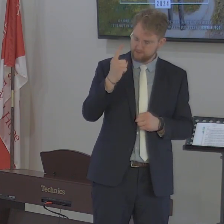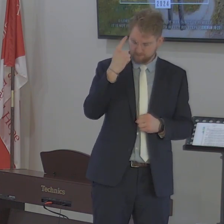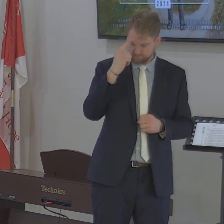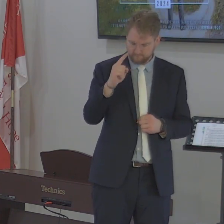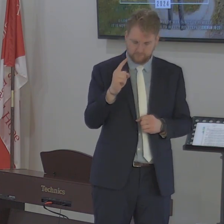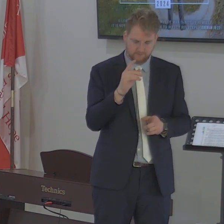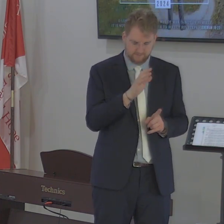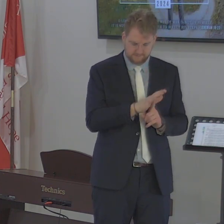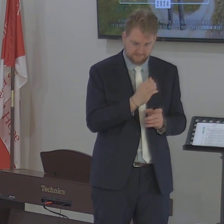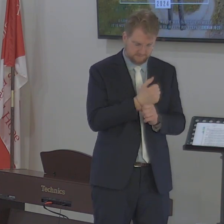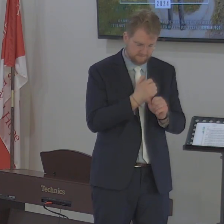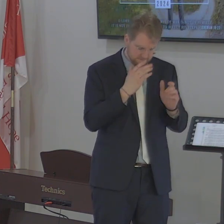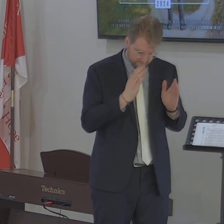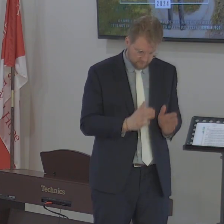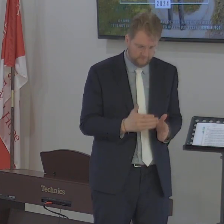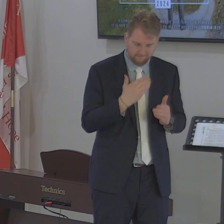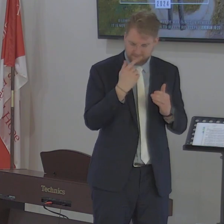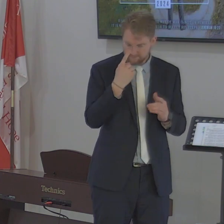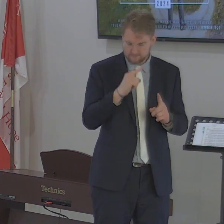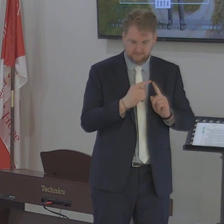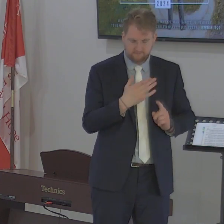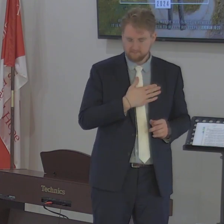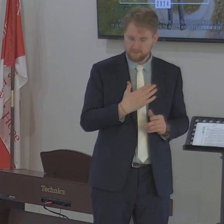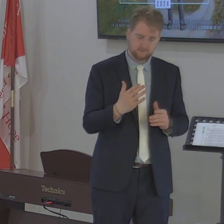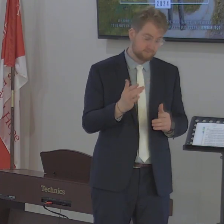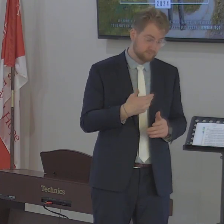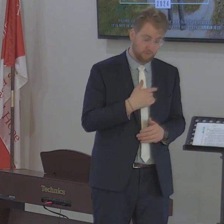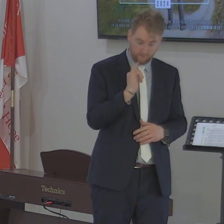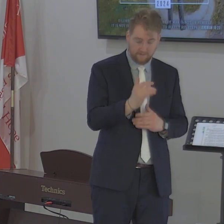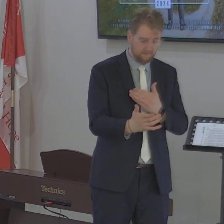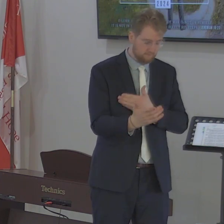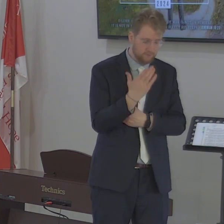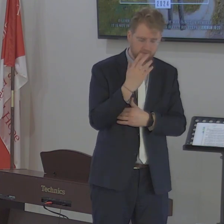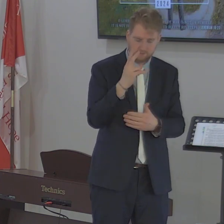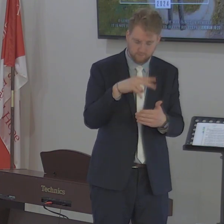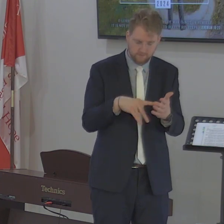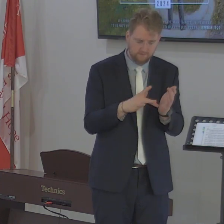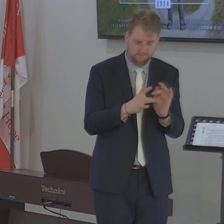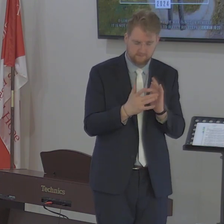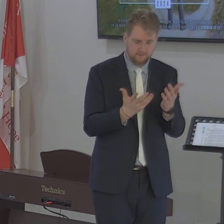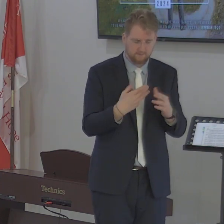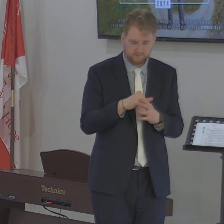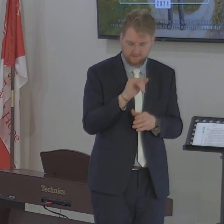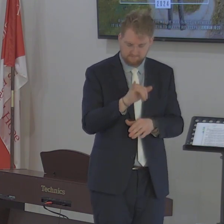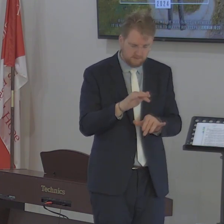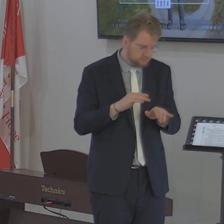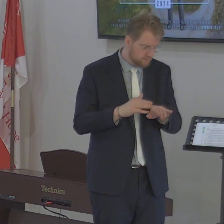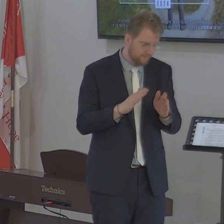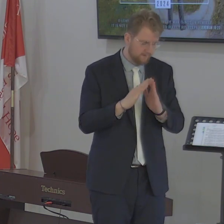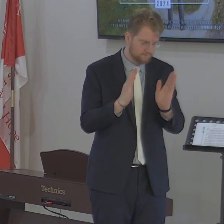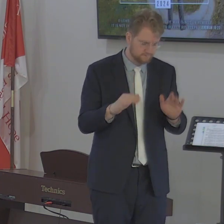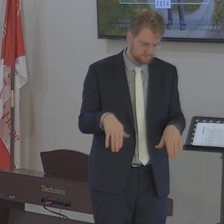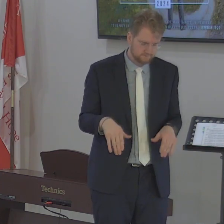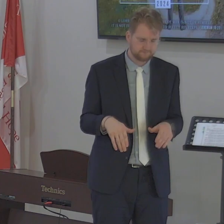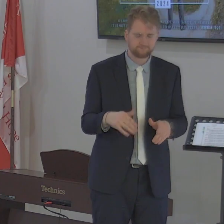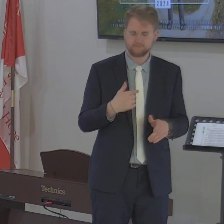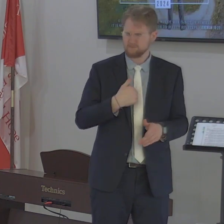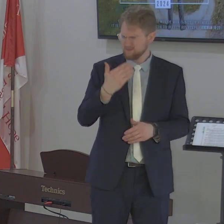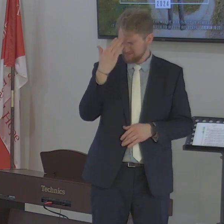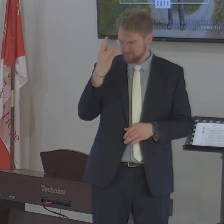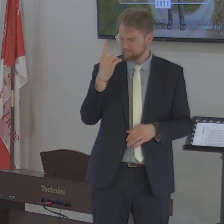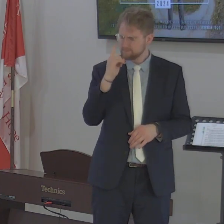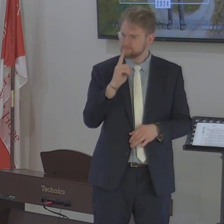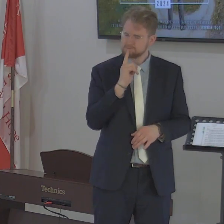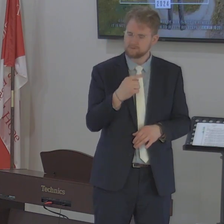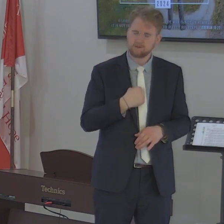God. Thank you for saving my soul that morning, reading the Word of God in that trailer. Thank you, God, for saving me. I know for sure I have an eternal home in heaven,